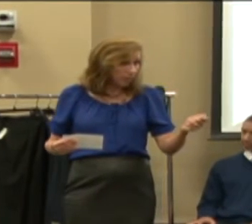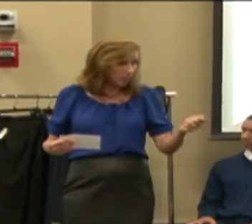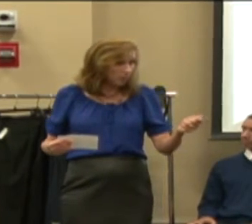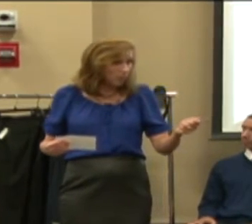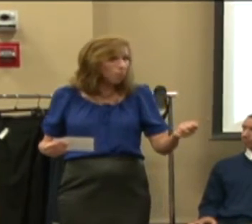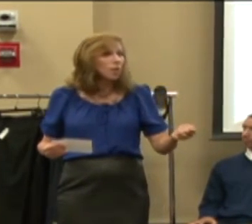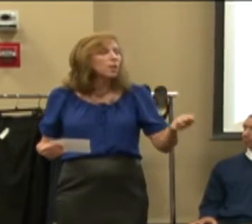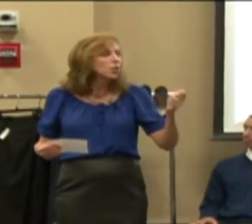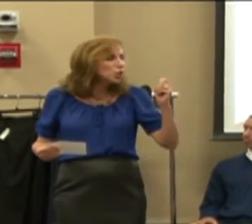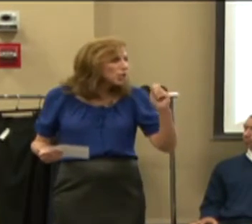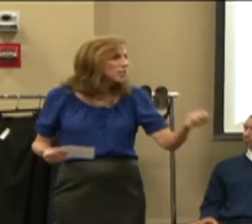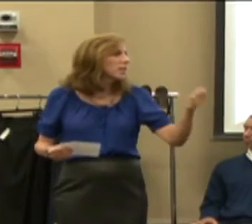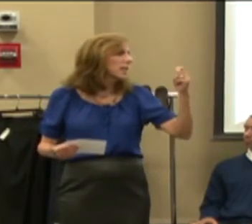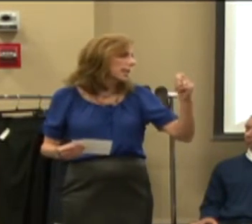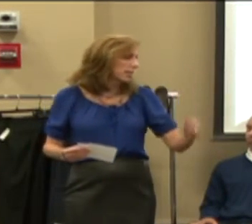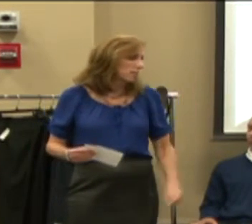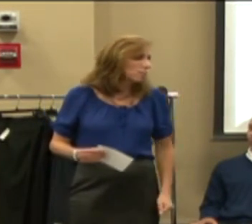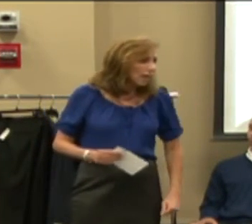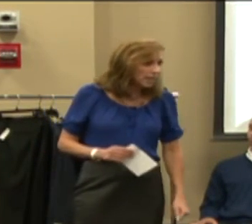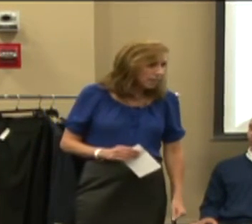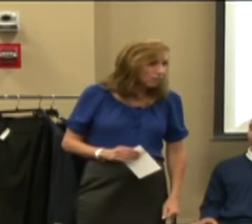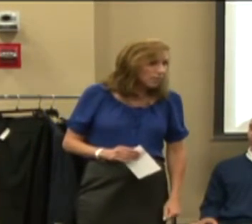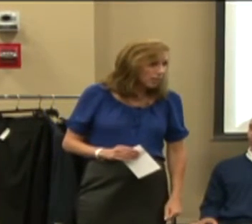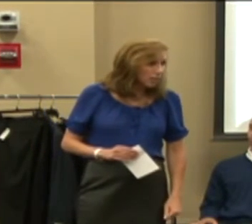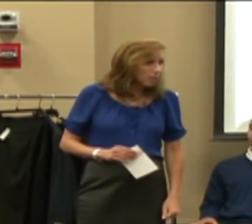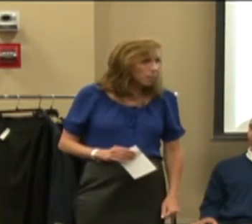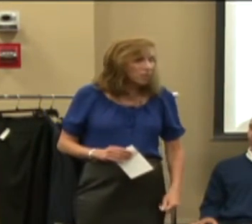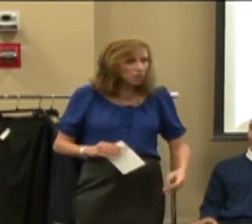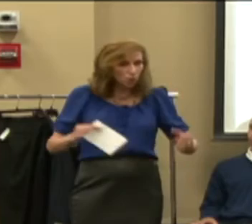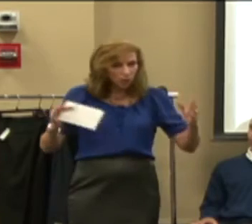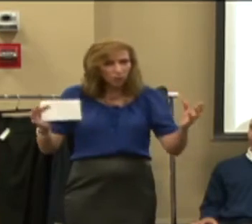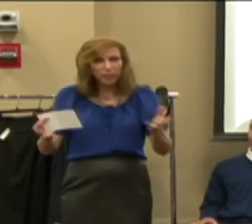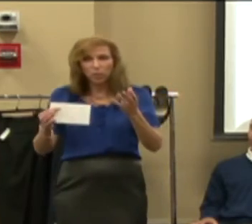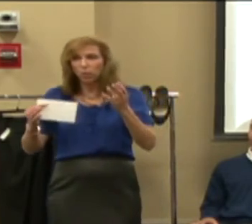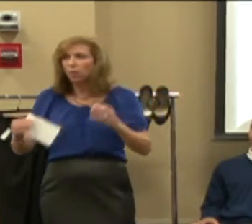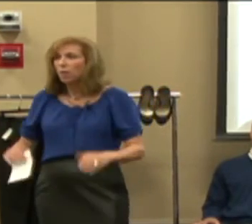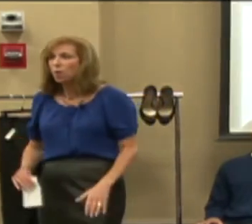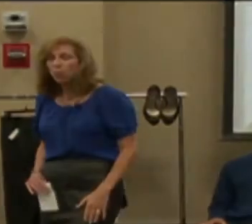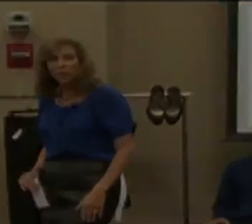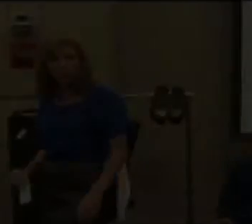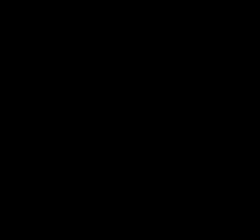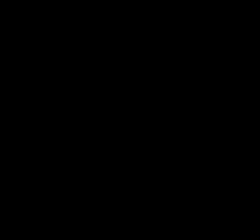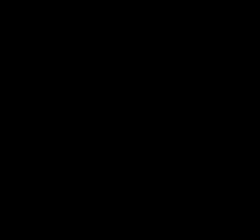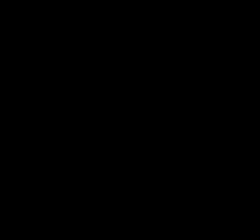appropriately for the interview, she's going to get it. I guarantee it, because they're going to look at her.